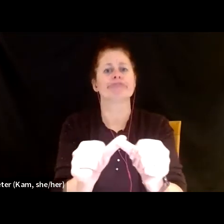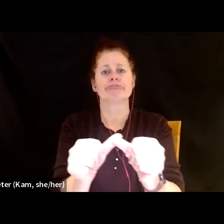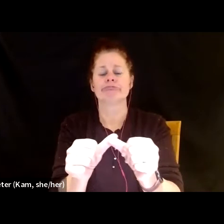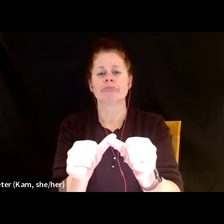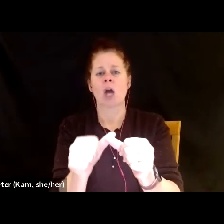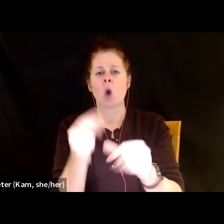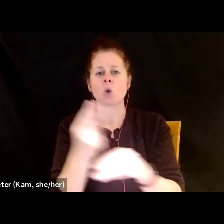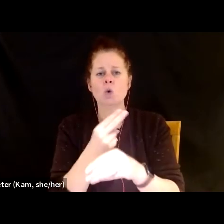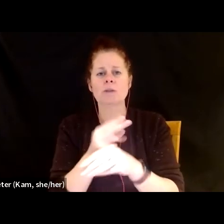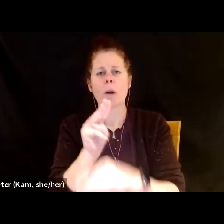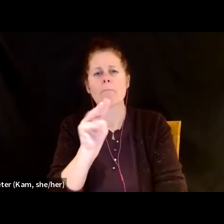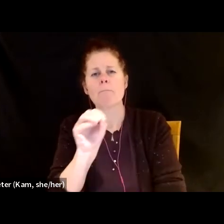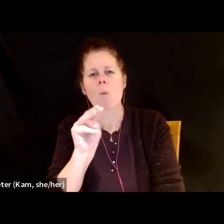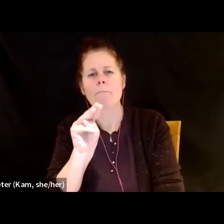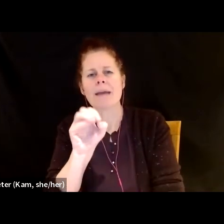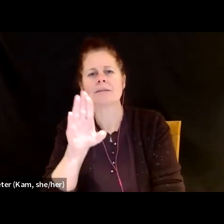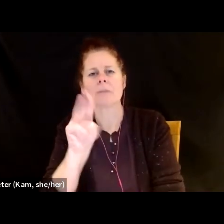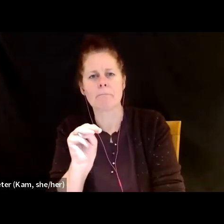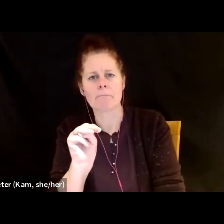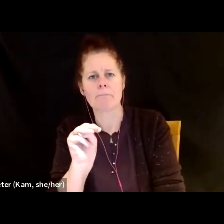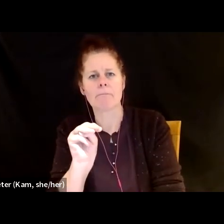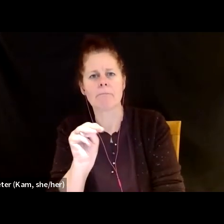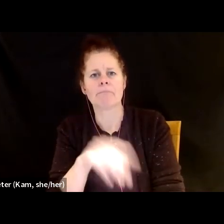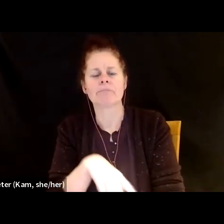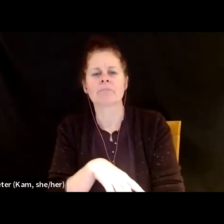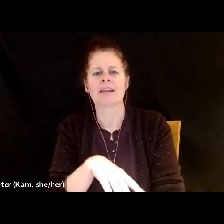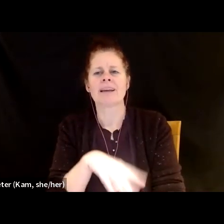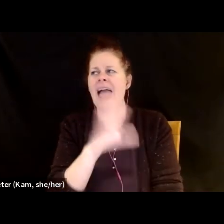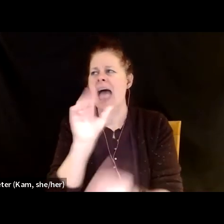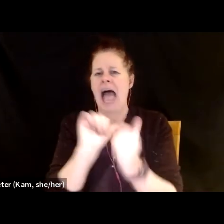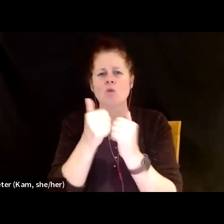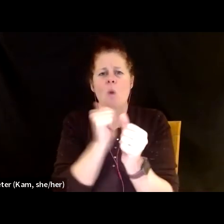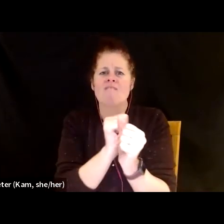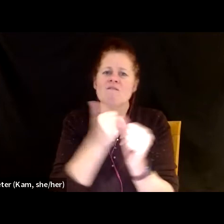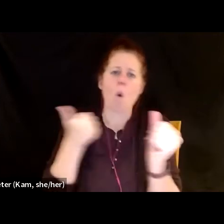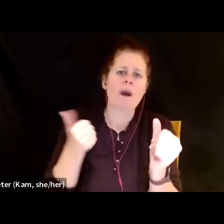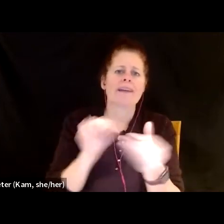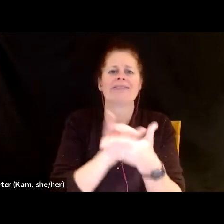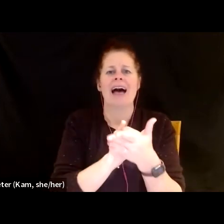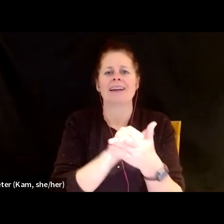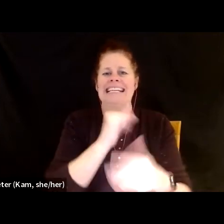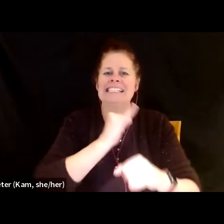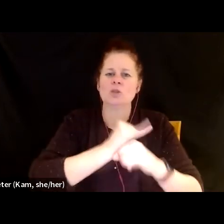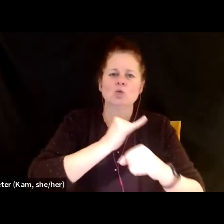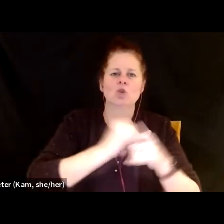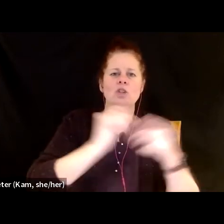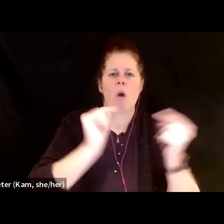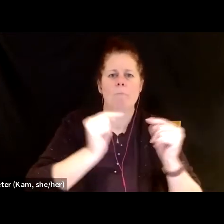cause like institutional harm and invisible harm. And,